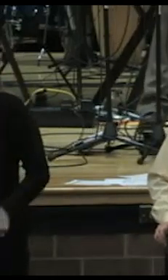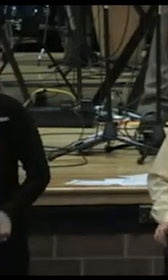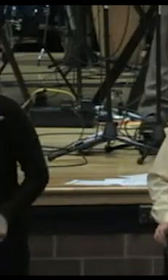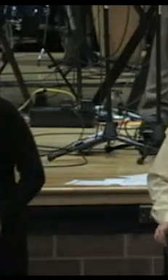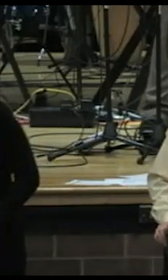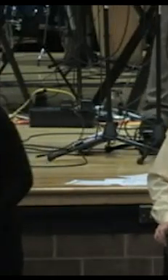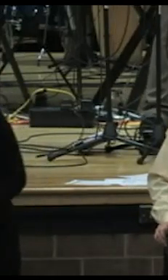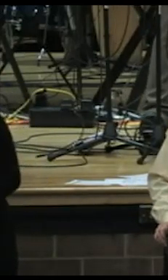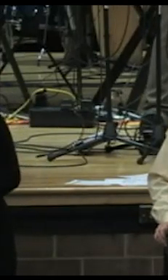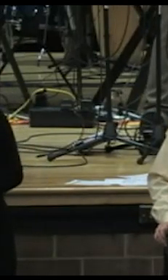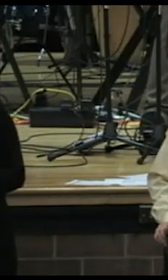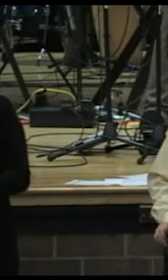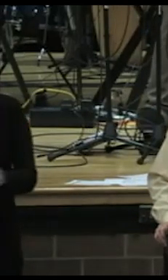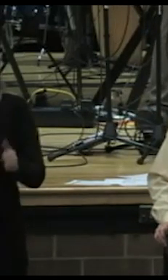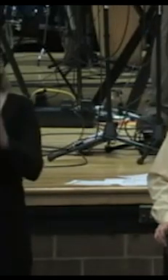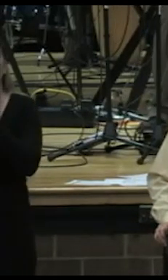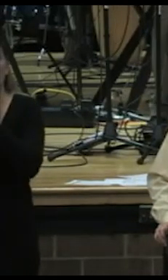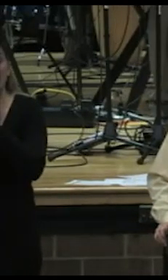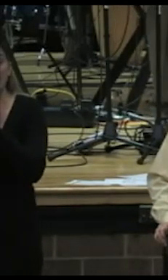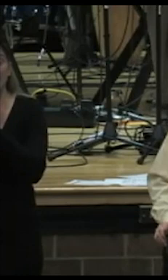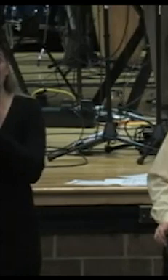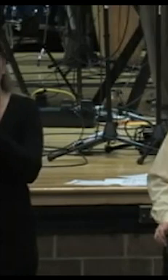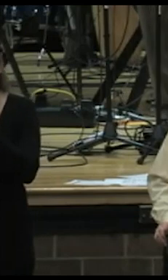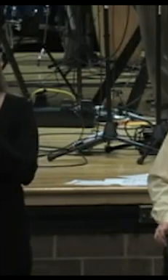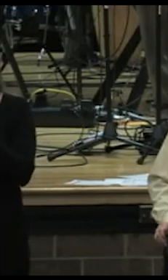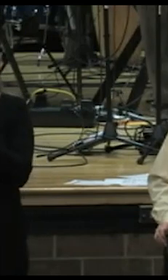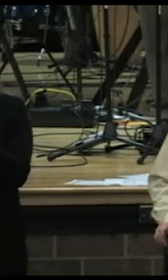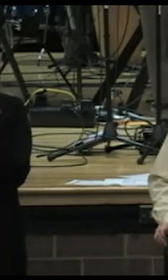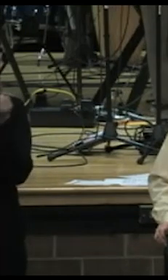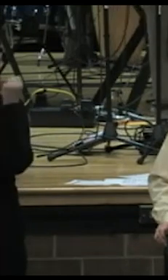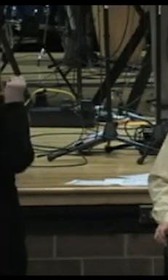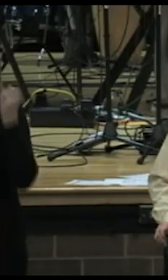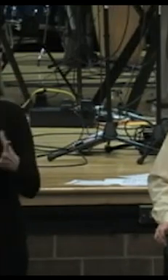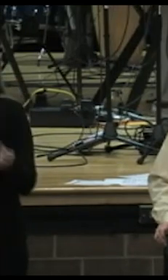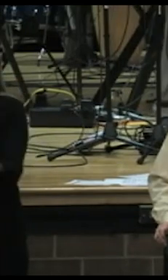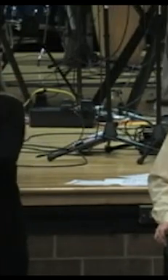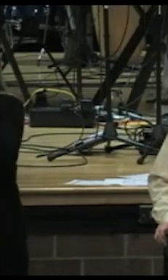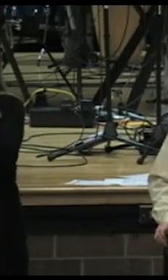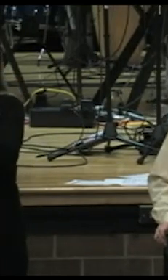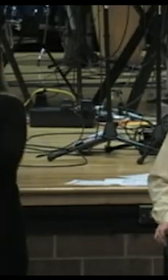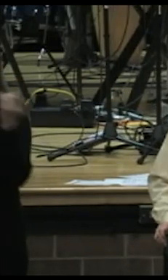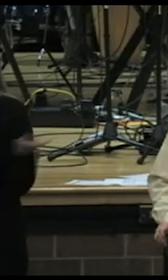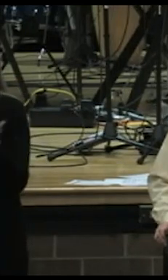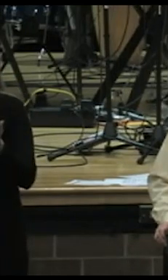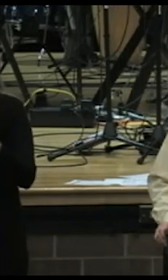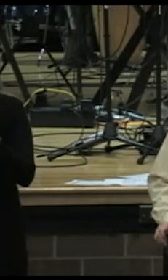I pray that we would be an oasis of love for our community.